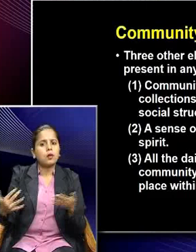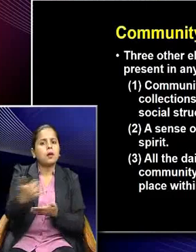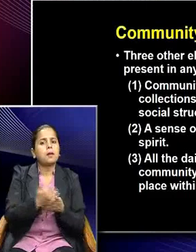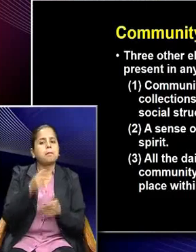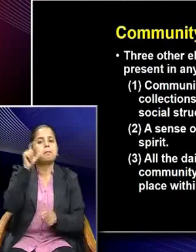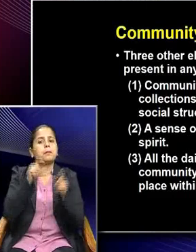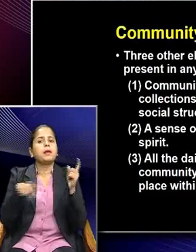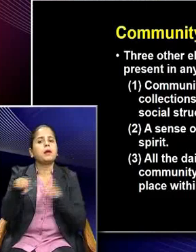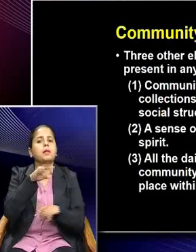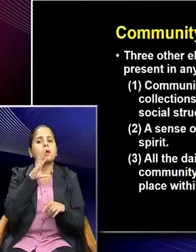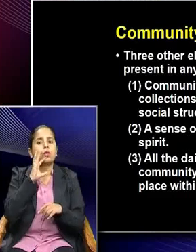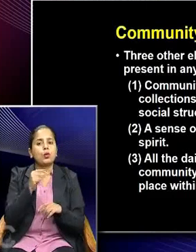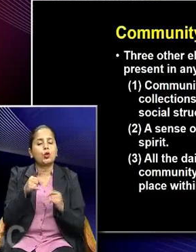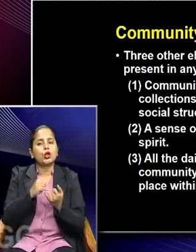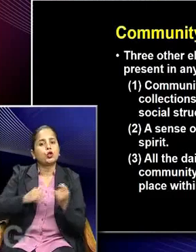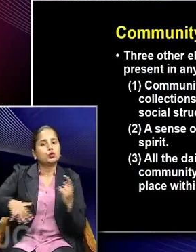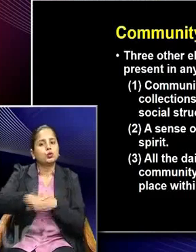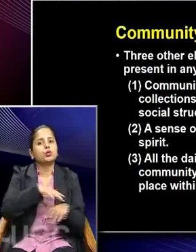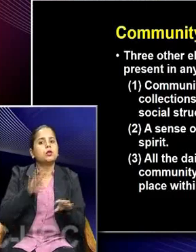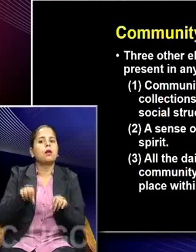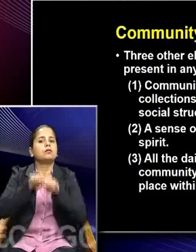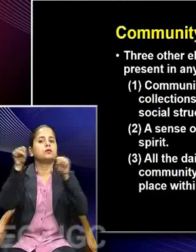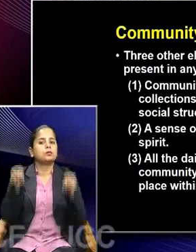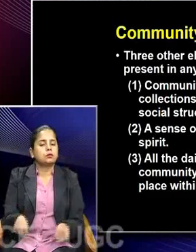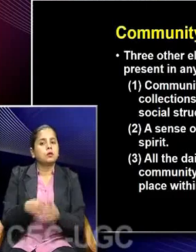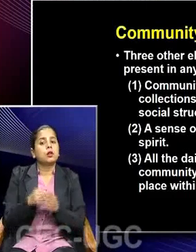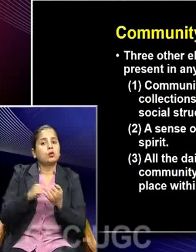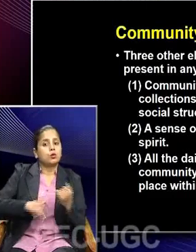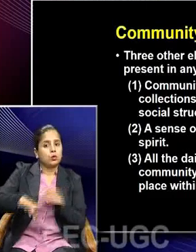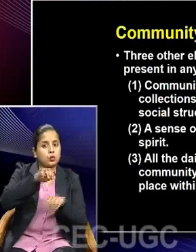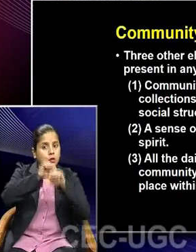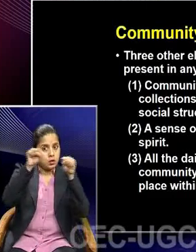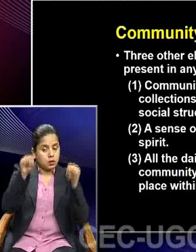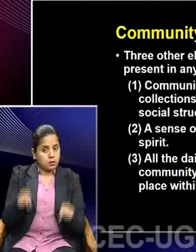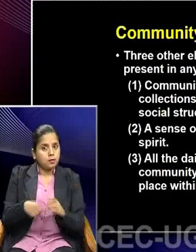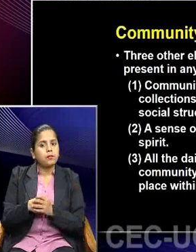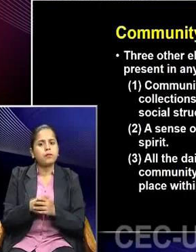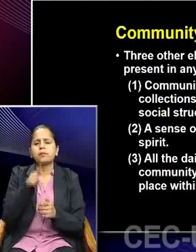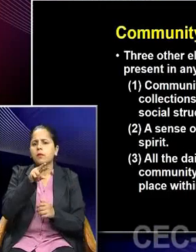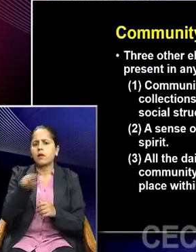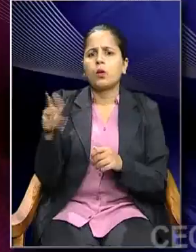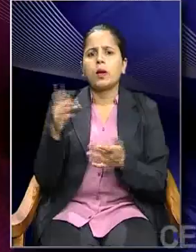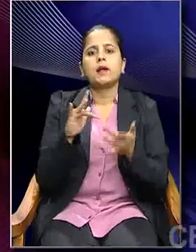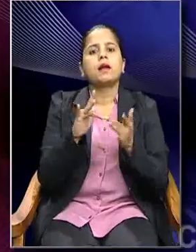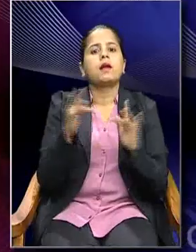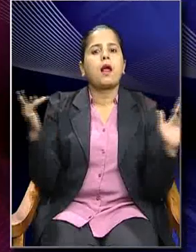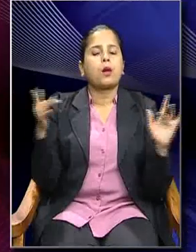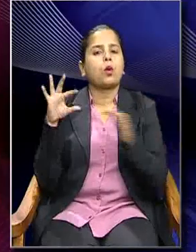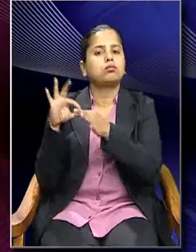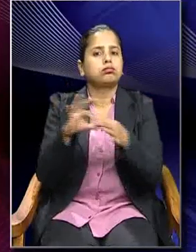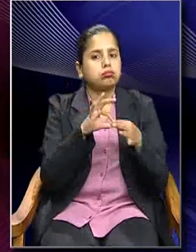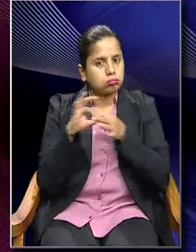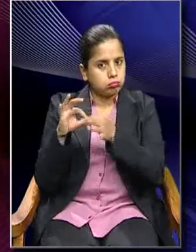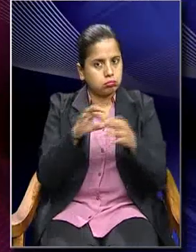with a particular social structure. Social structure in the sense means a network of relation.